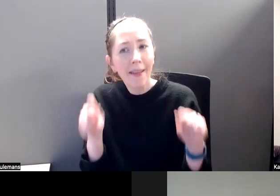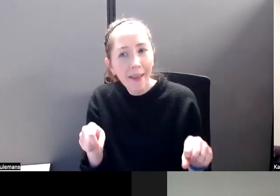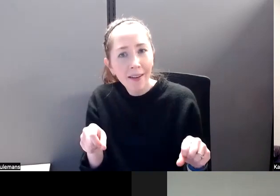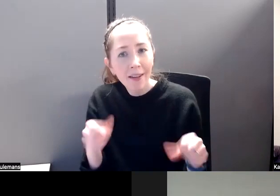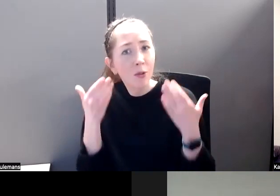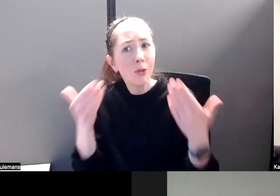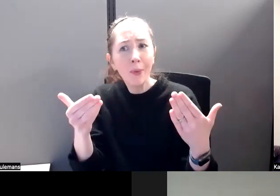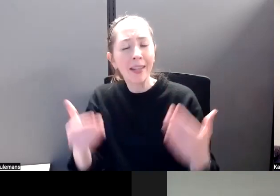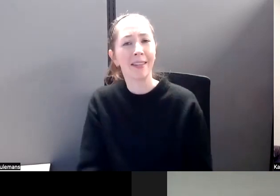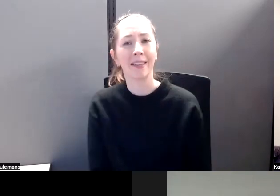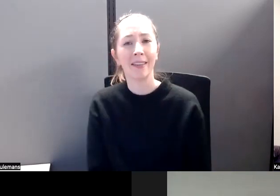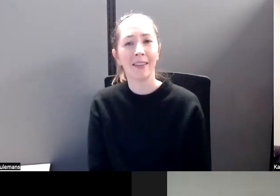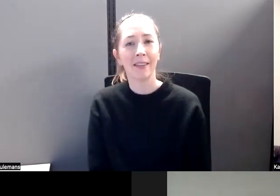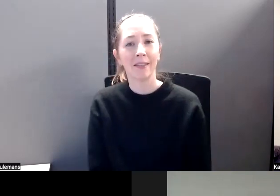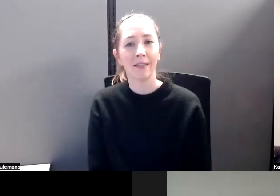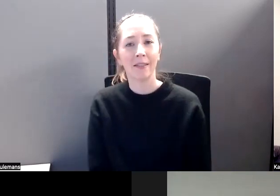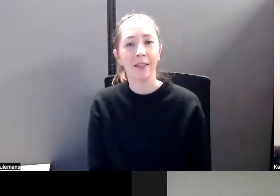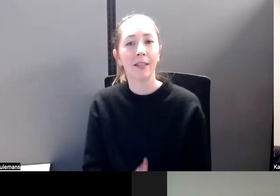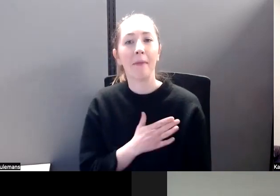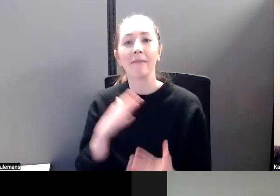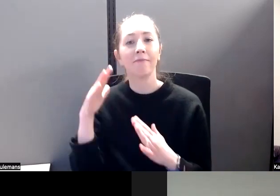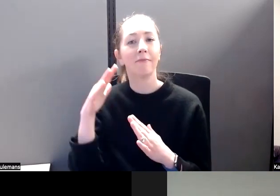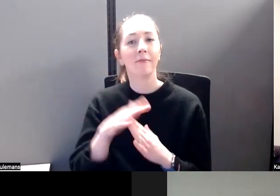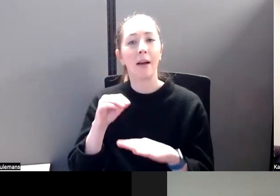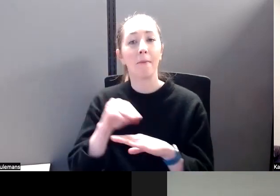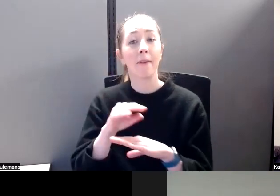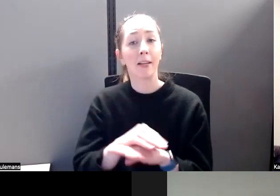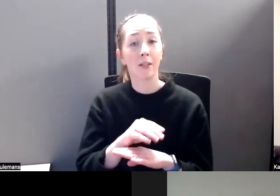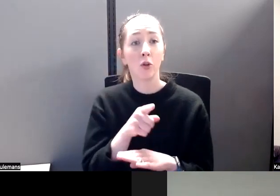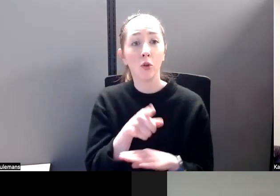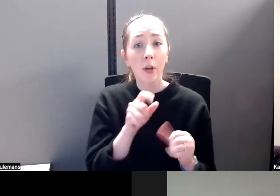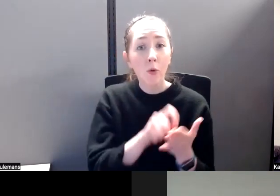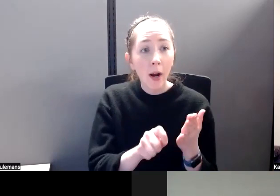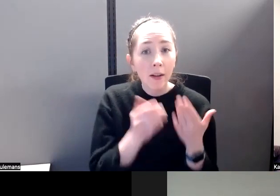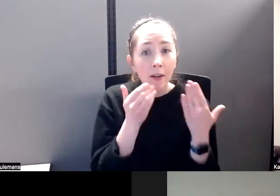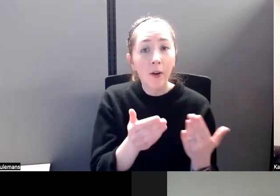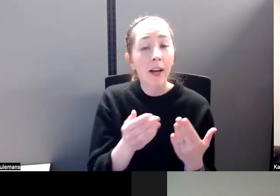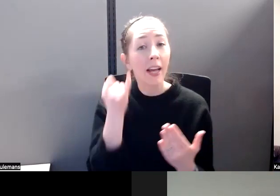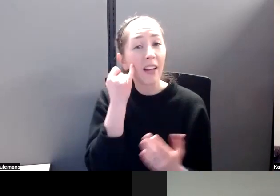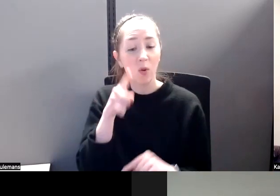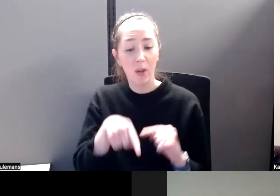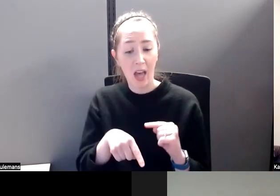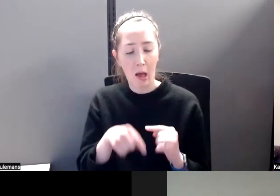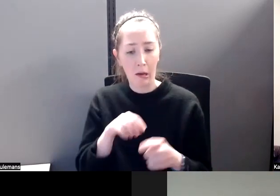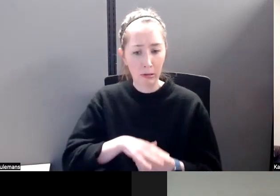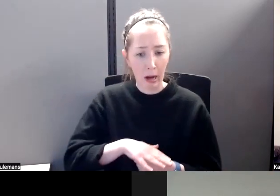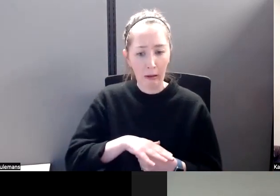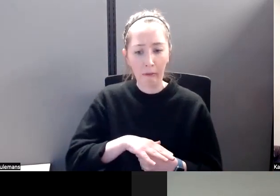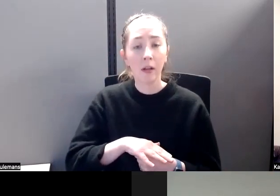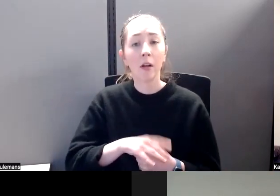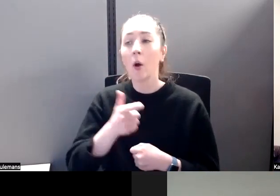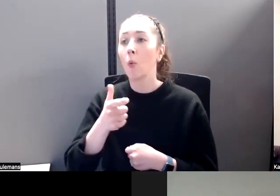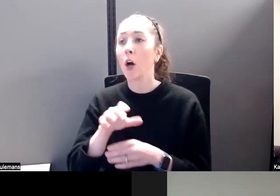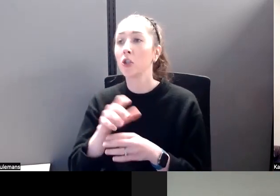do it. That's the main advice I have. You know you can write, go write. If you can't and you're stressed about it, go watch a